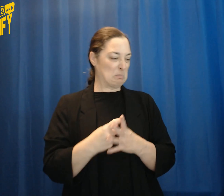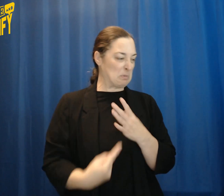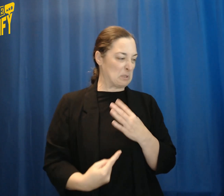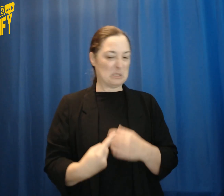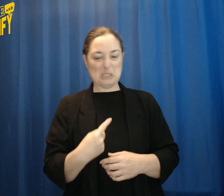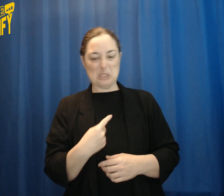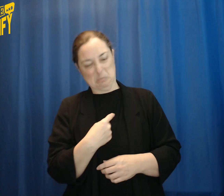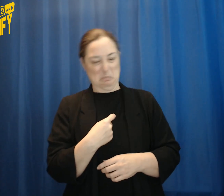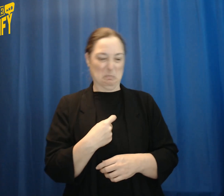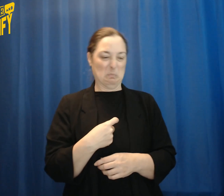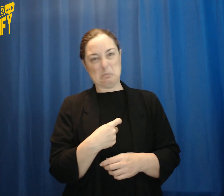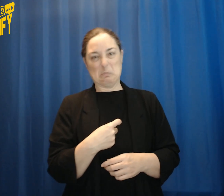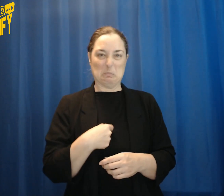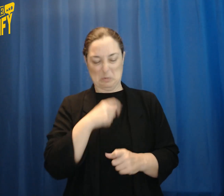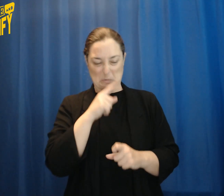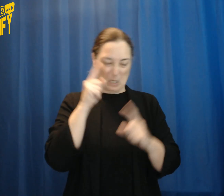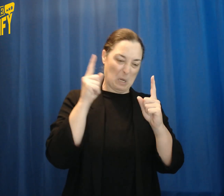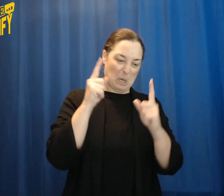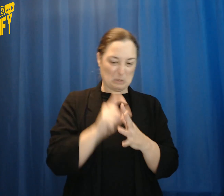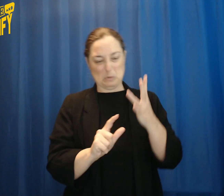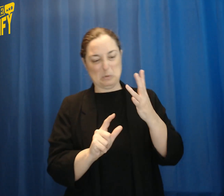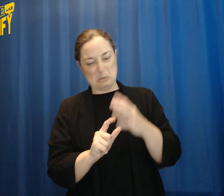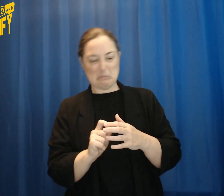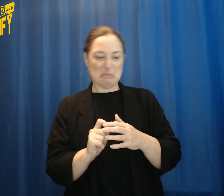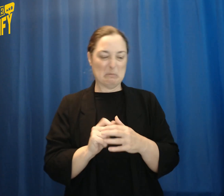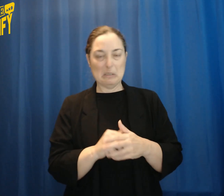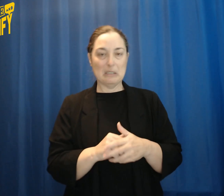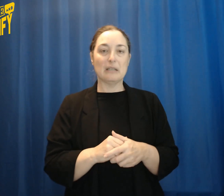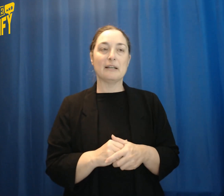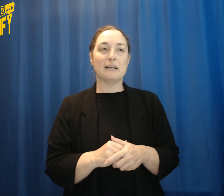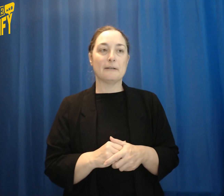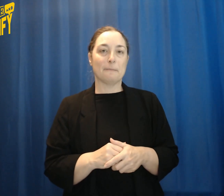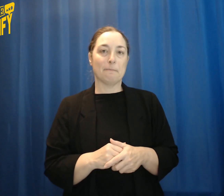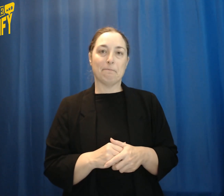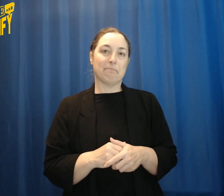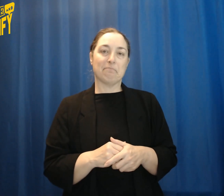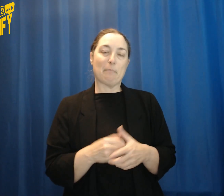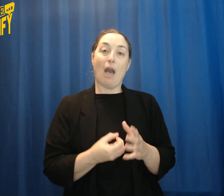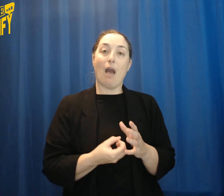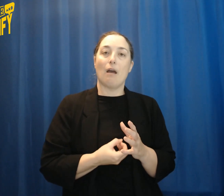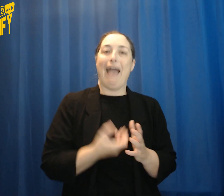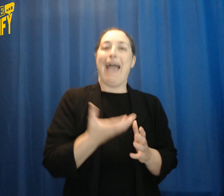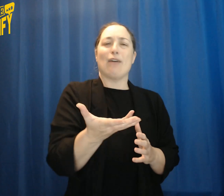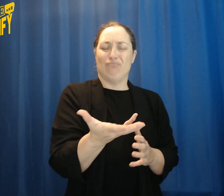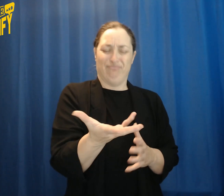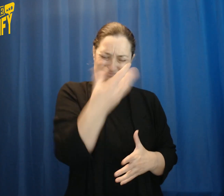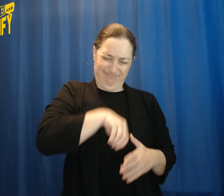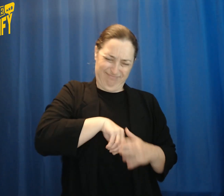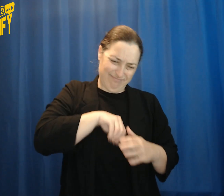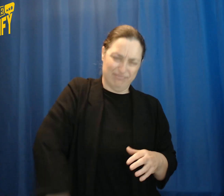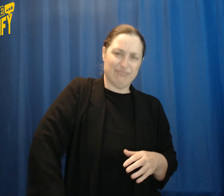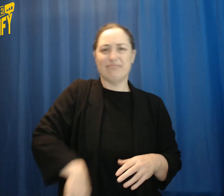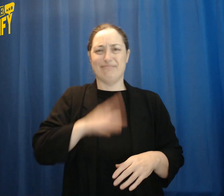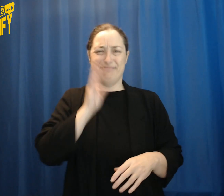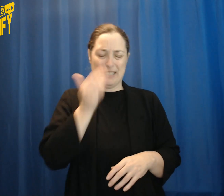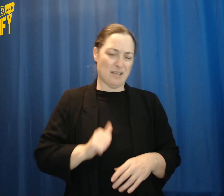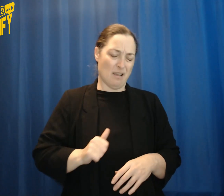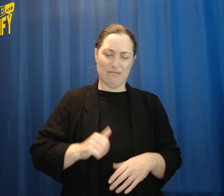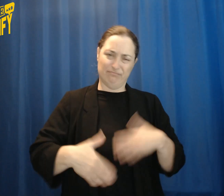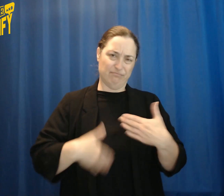my didn't really get much of a show because I just had to get on with it. Yeah. I know you a little